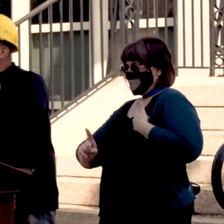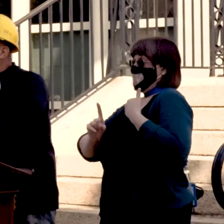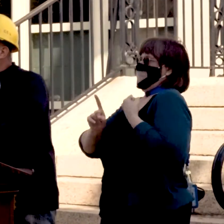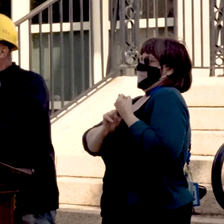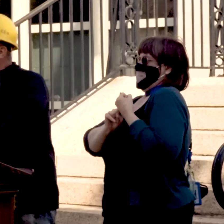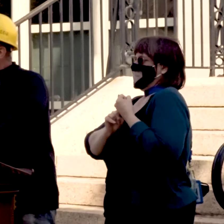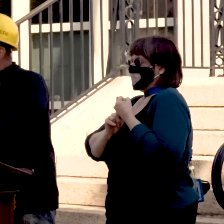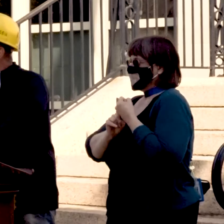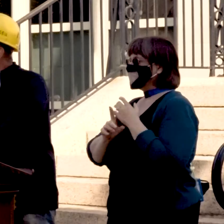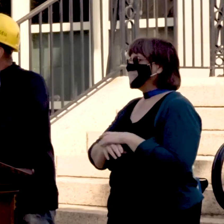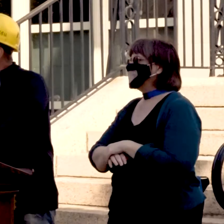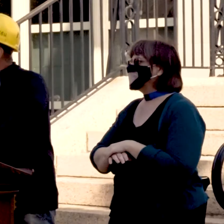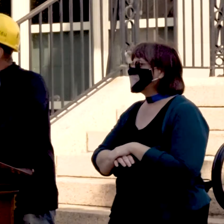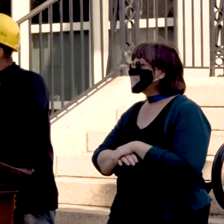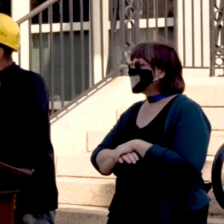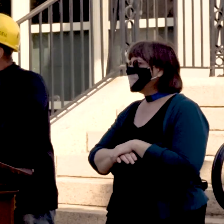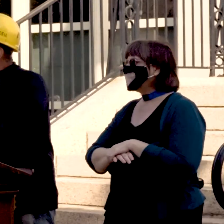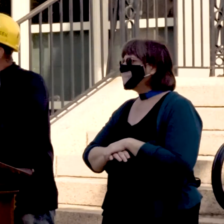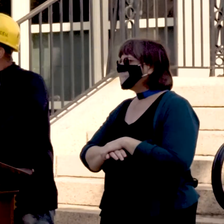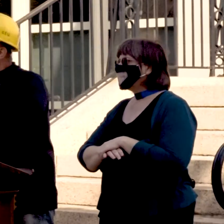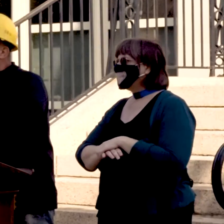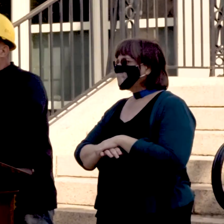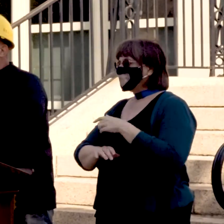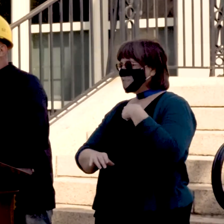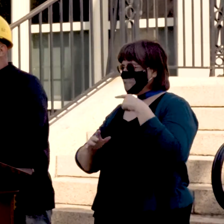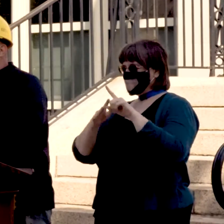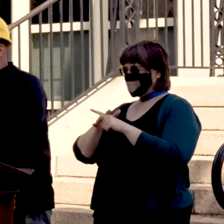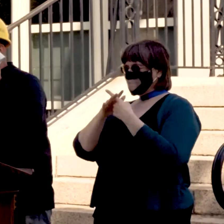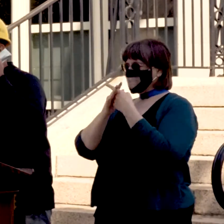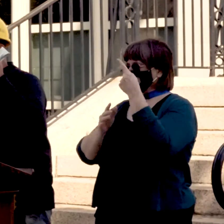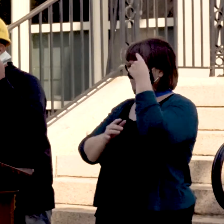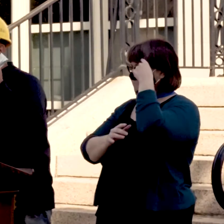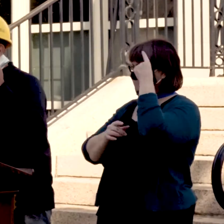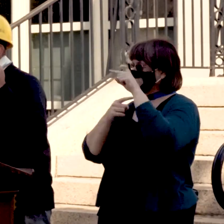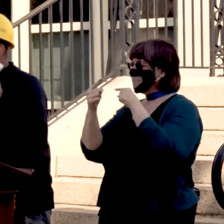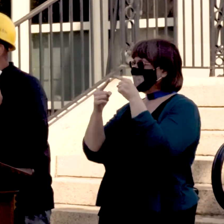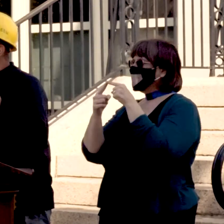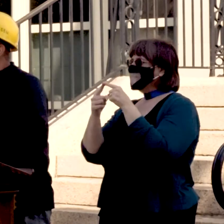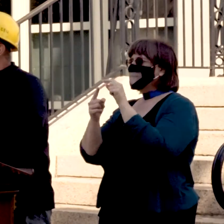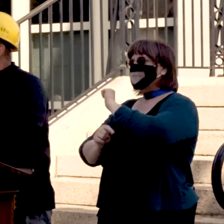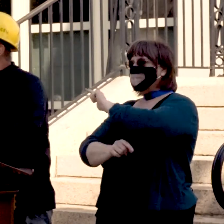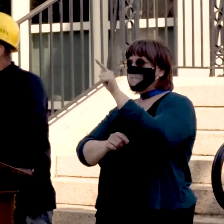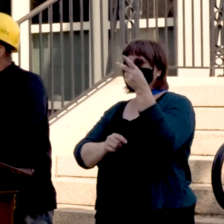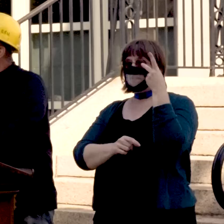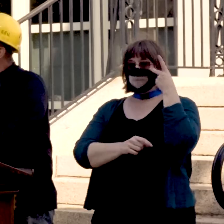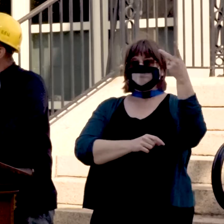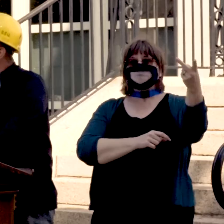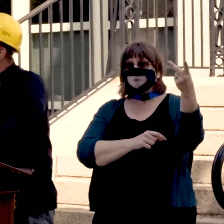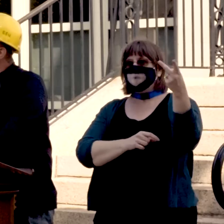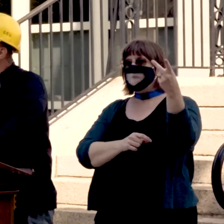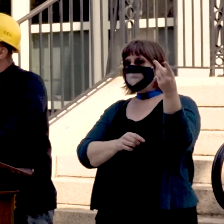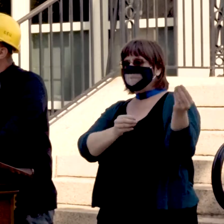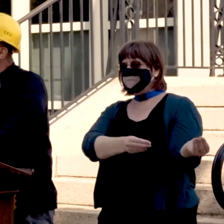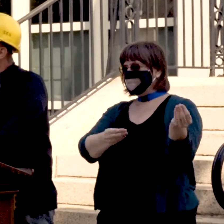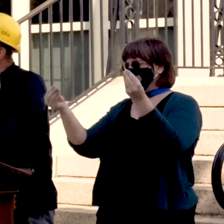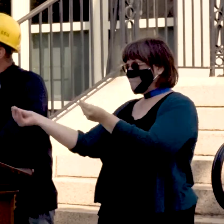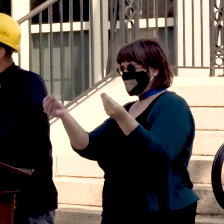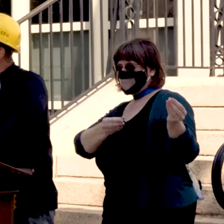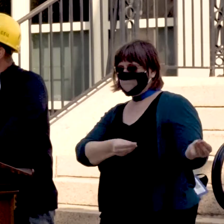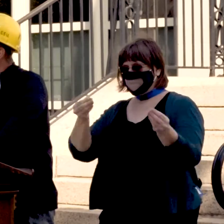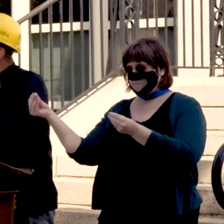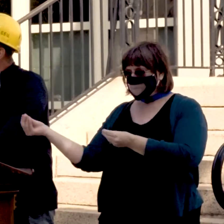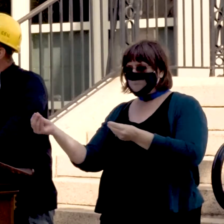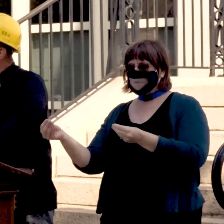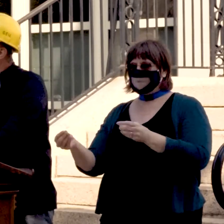attack. And I started thinking about all the stuff I've seen and saw when I was passing those buckets